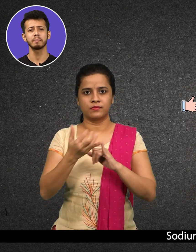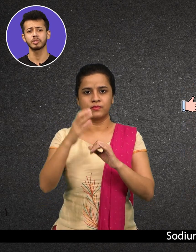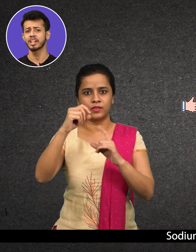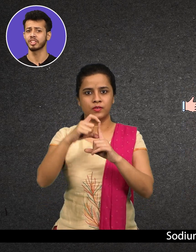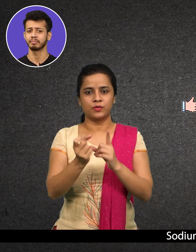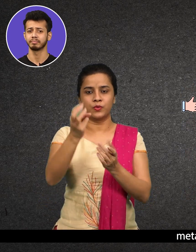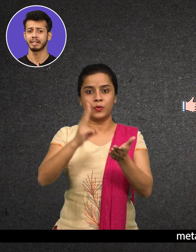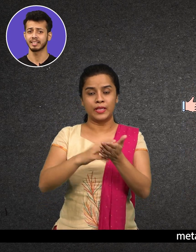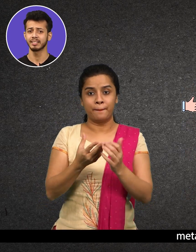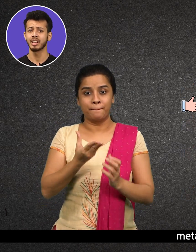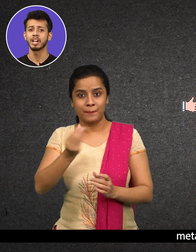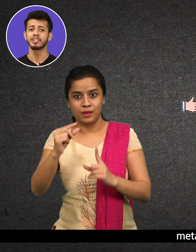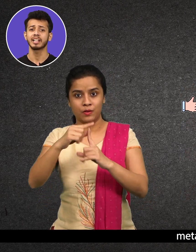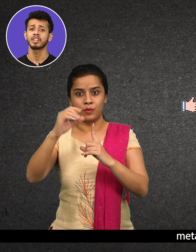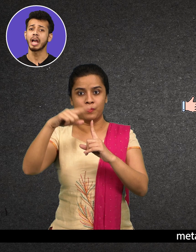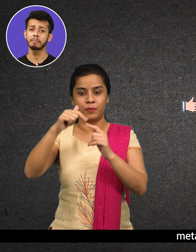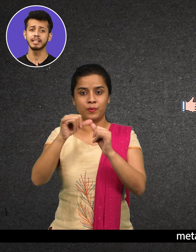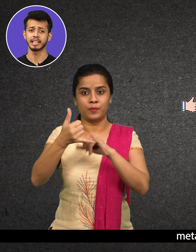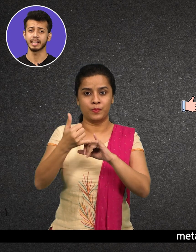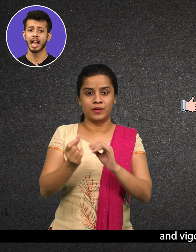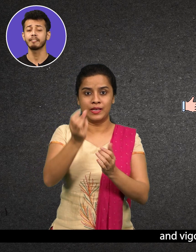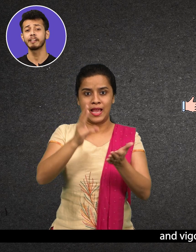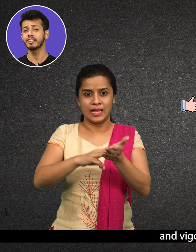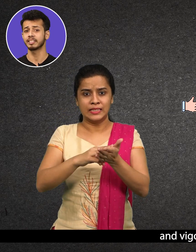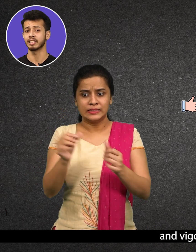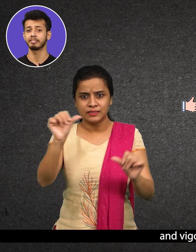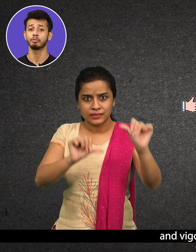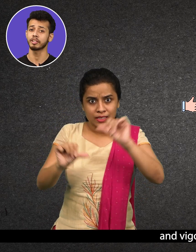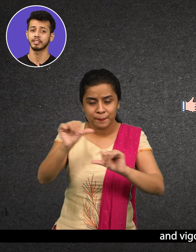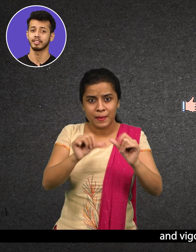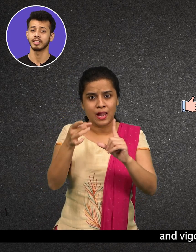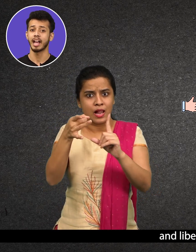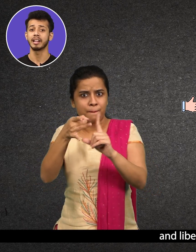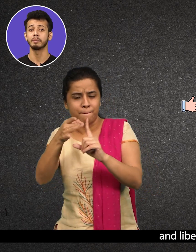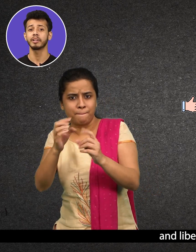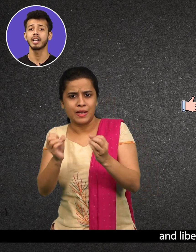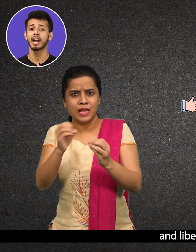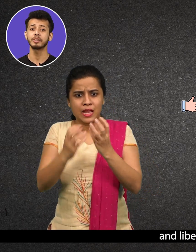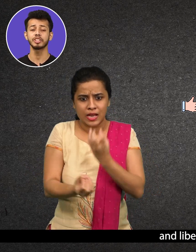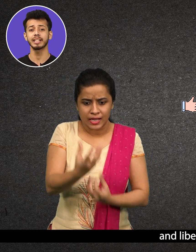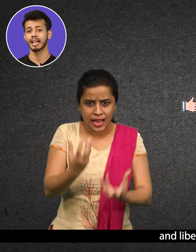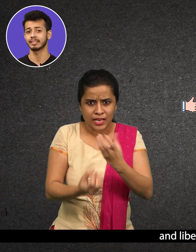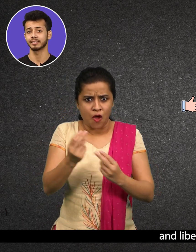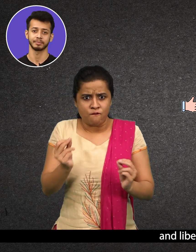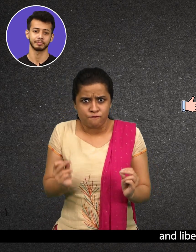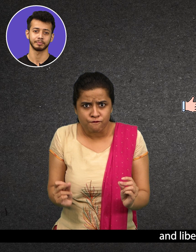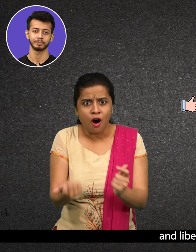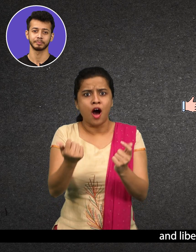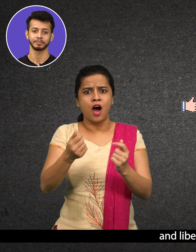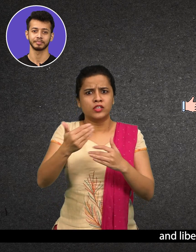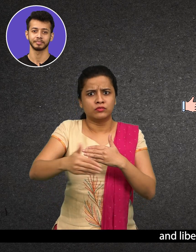Sodium and potassium metal react rapidly and vigorously with water and liberate hydrogen gas.